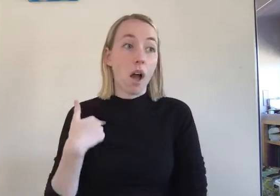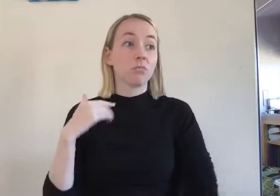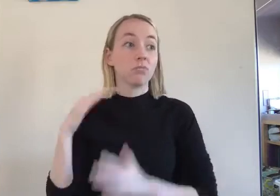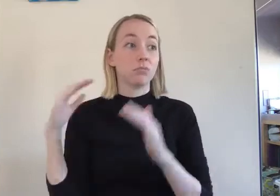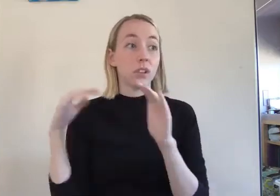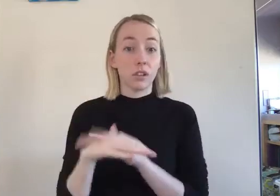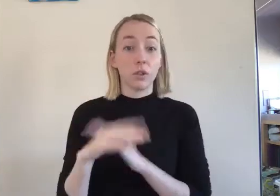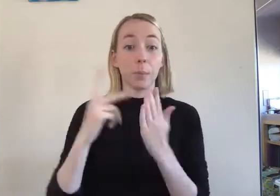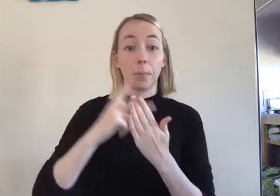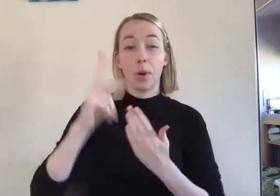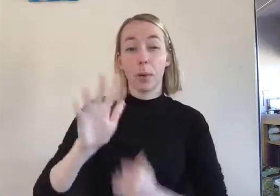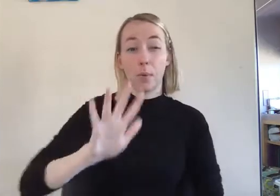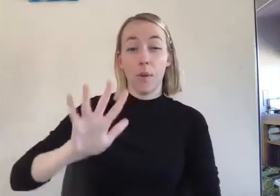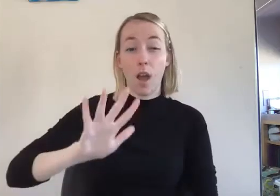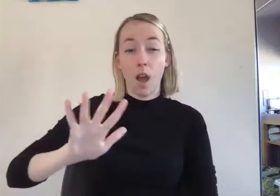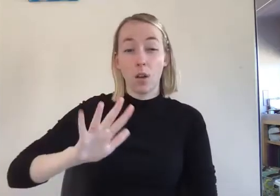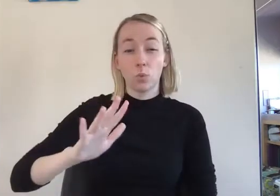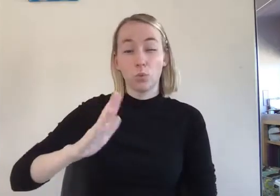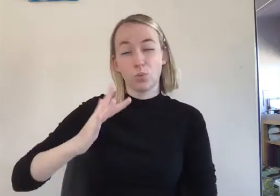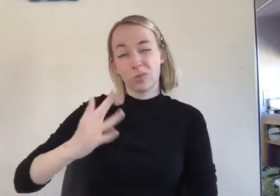I came into program around